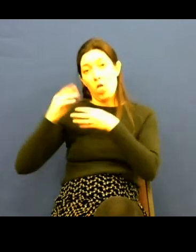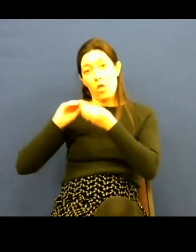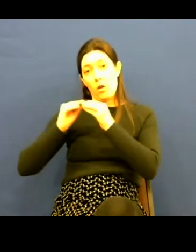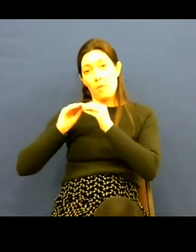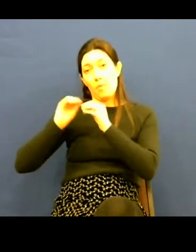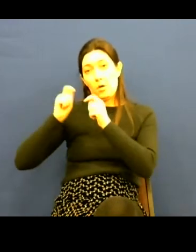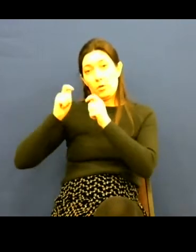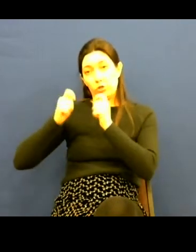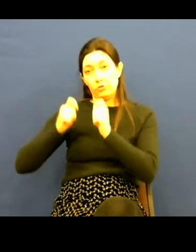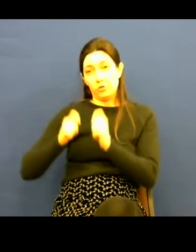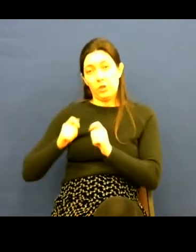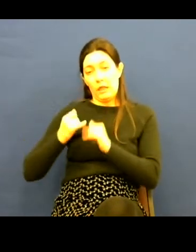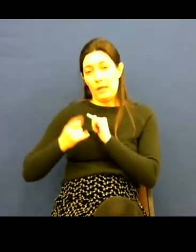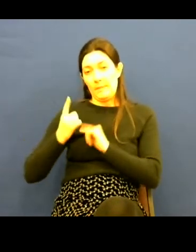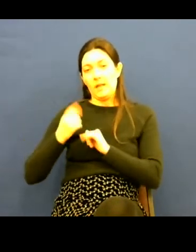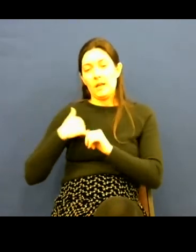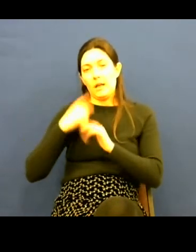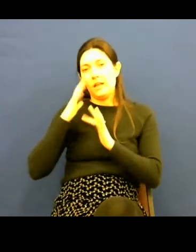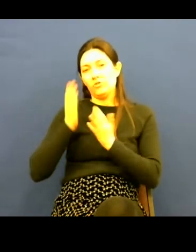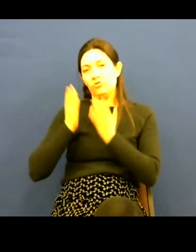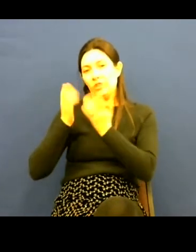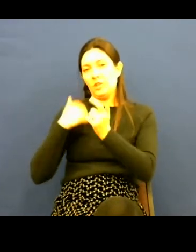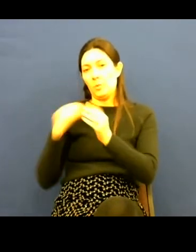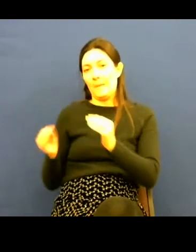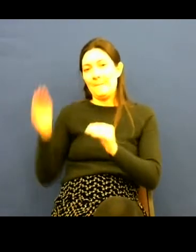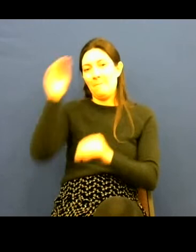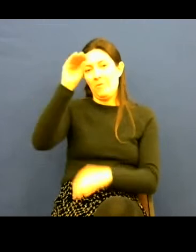minute, I suggested we move that one up.